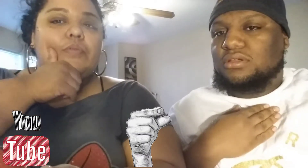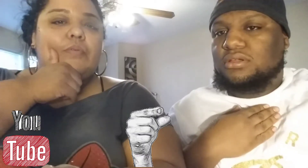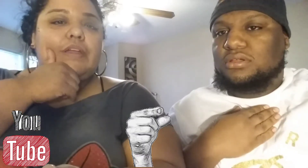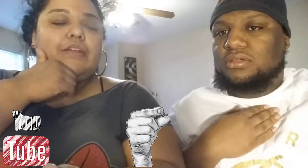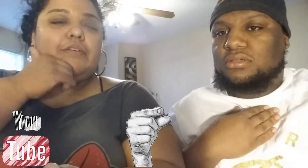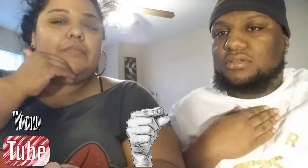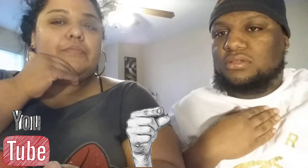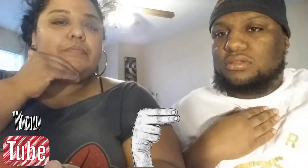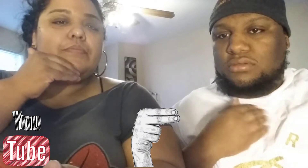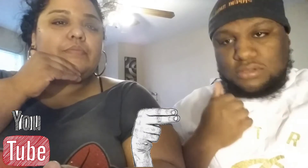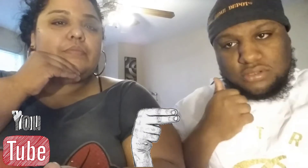Huh? Right here.